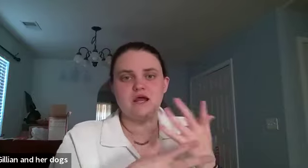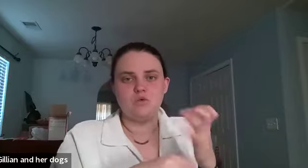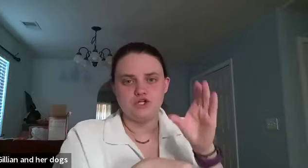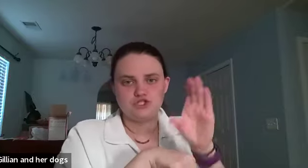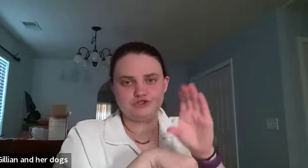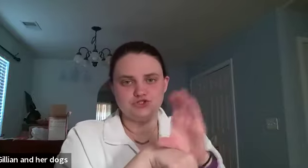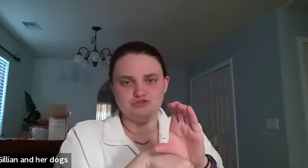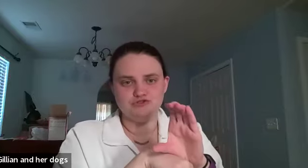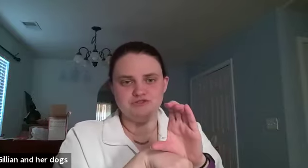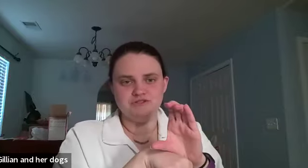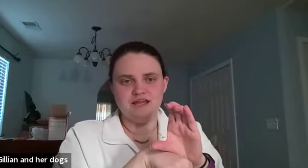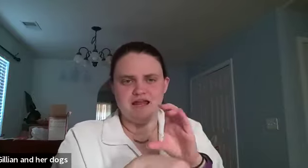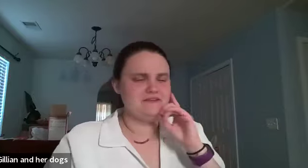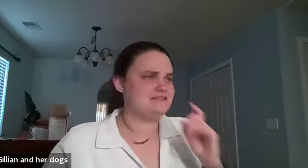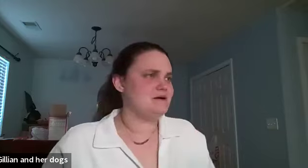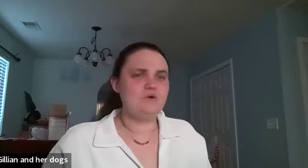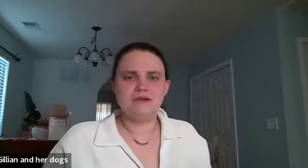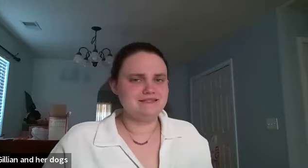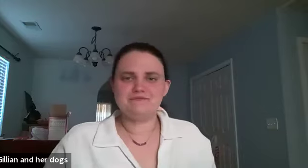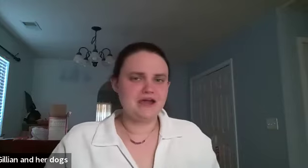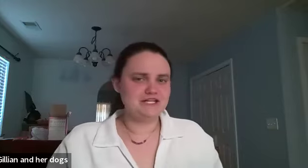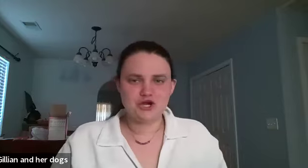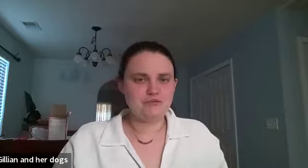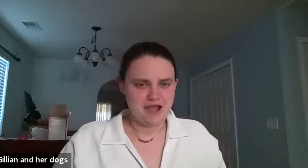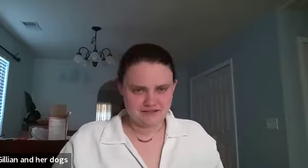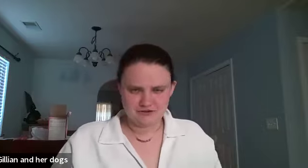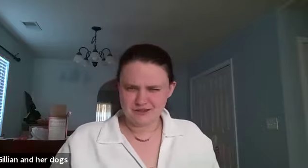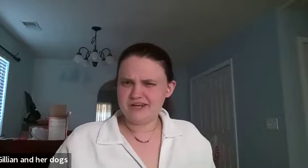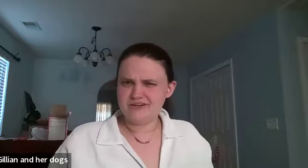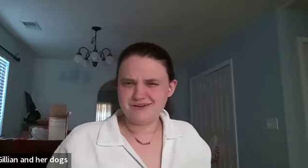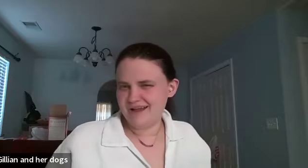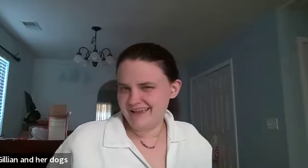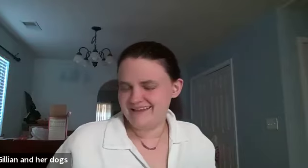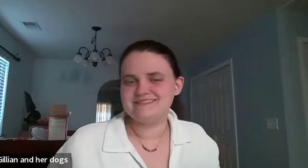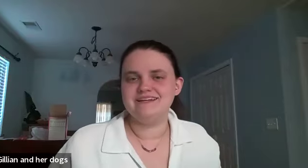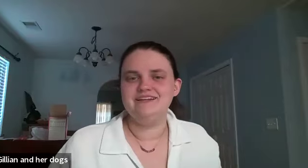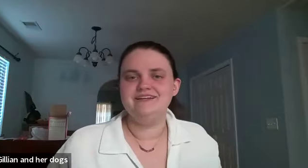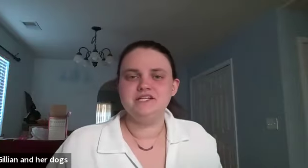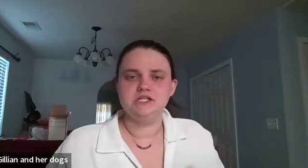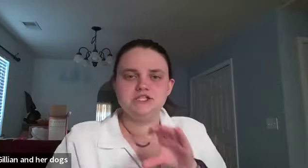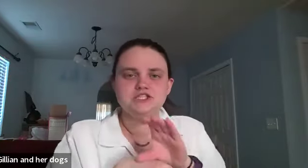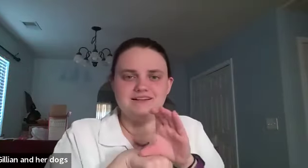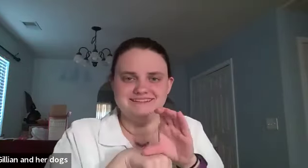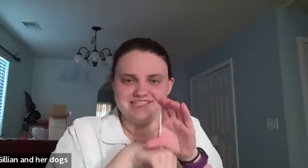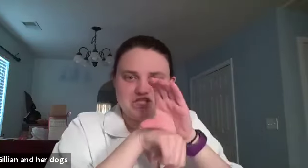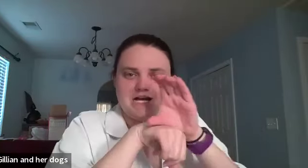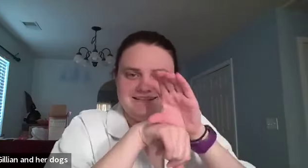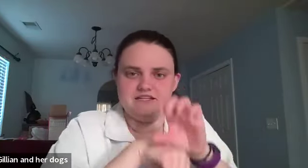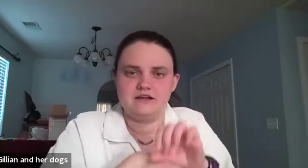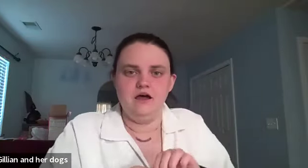I want church. And I think someone made some kind of joke back and they're like, what are you, what? And it's like, chocolate, chocolate. And they're like,